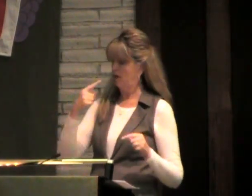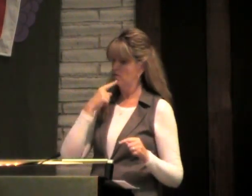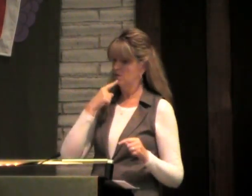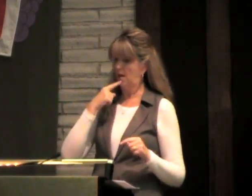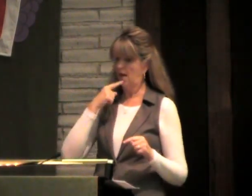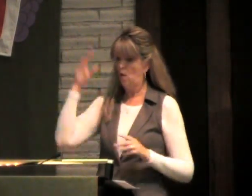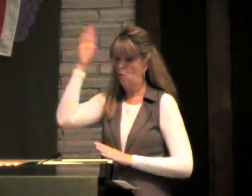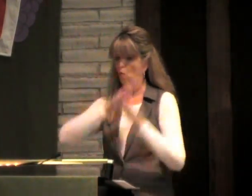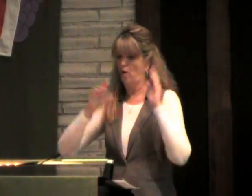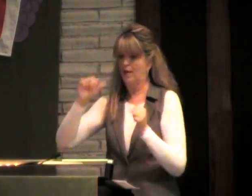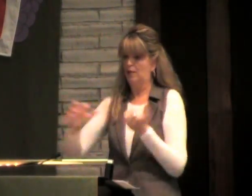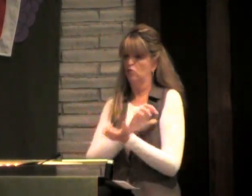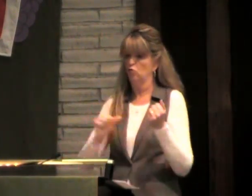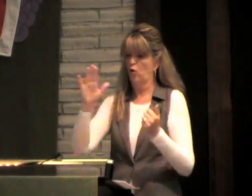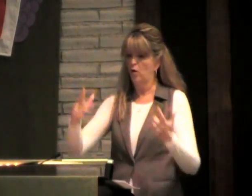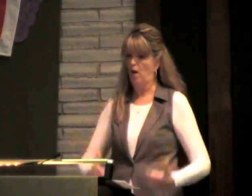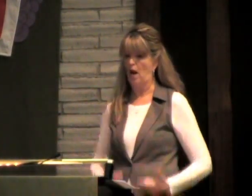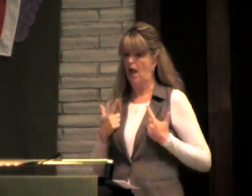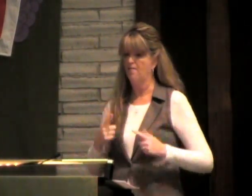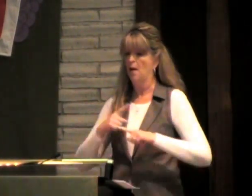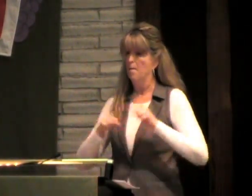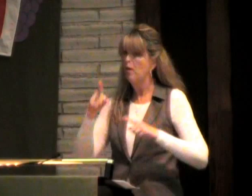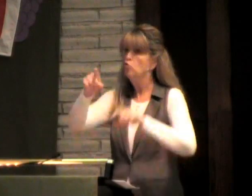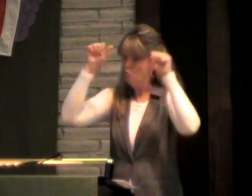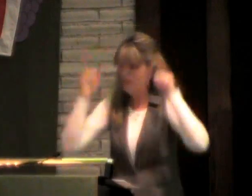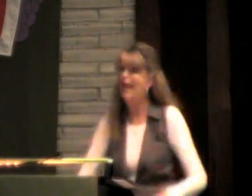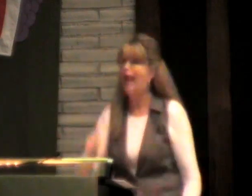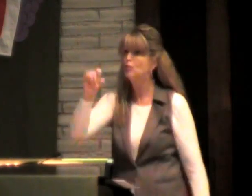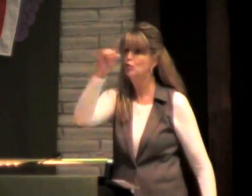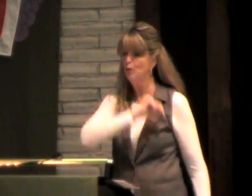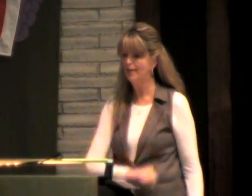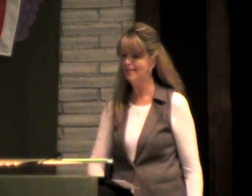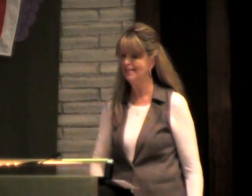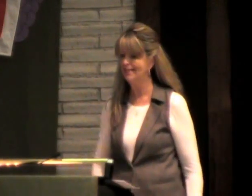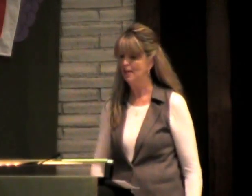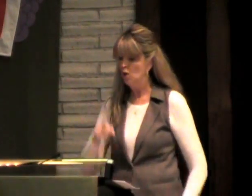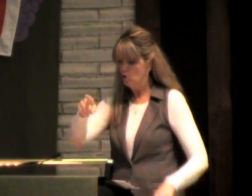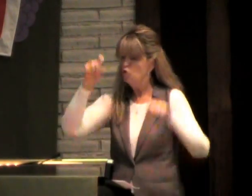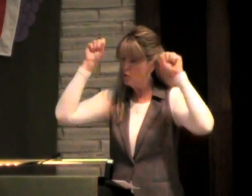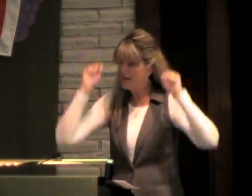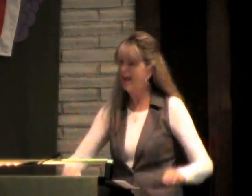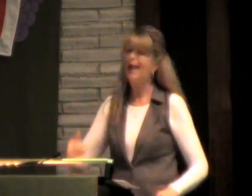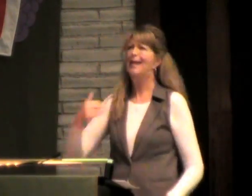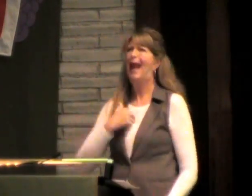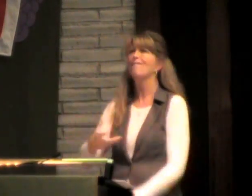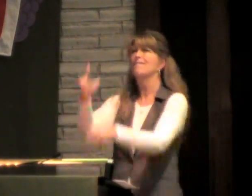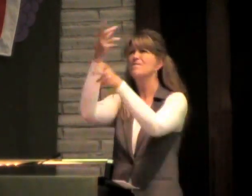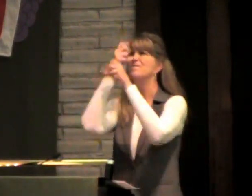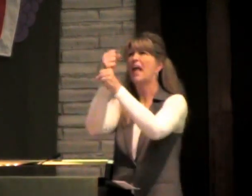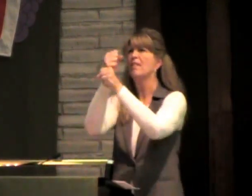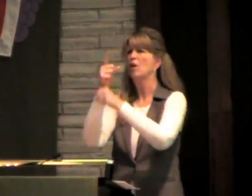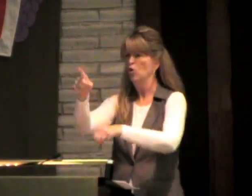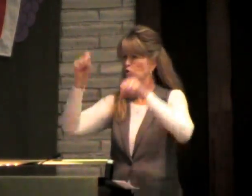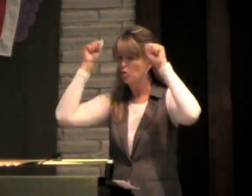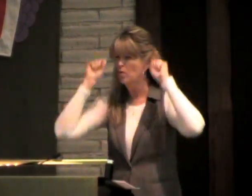us. And that is that worry can destroy your life, but you can do it. You can have